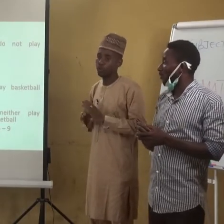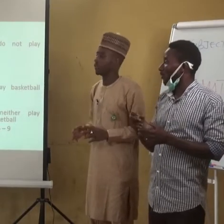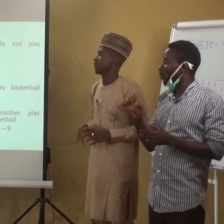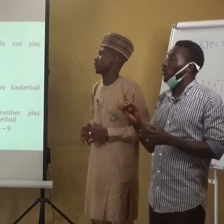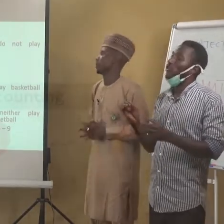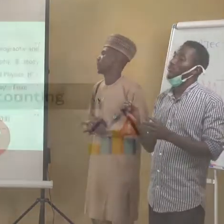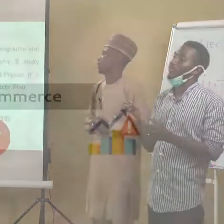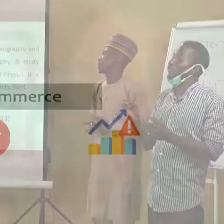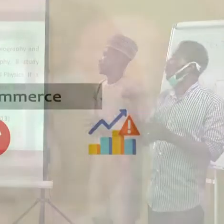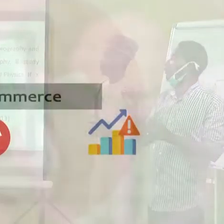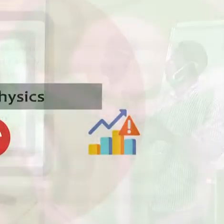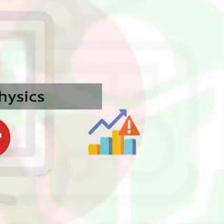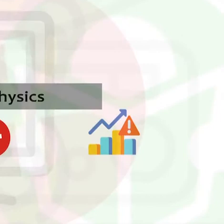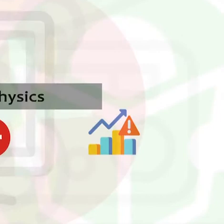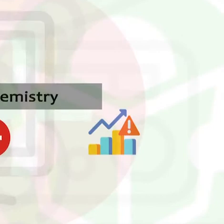basketball only.